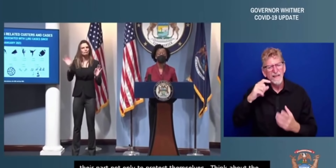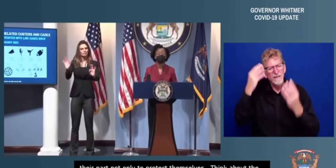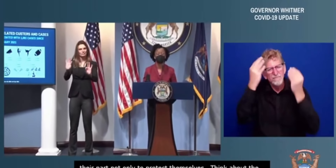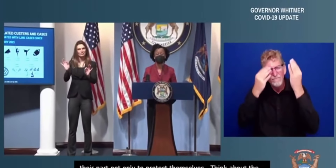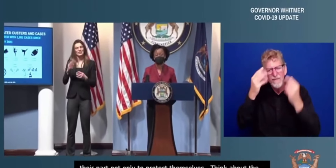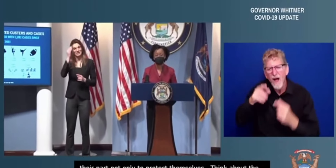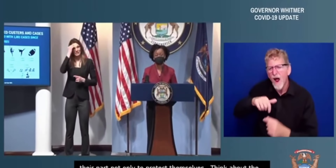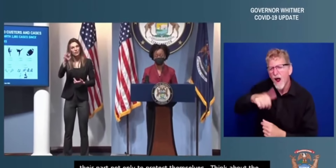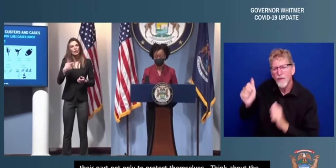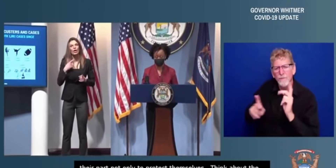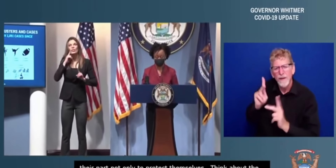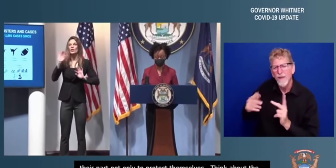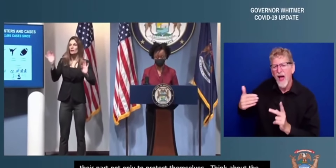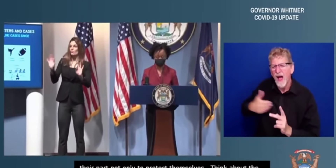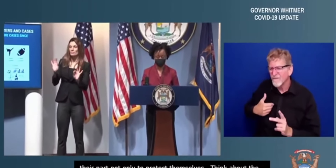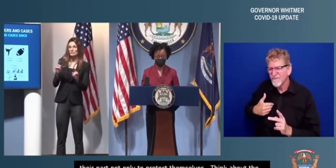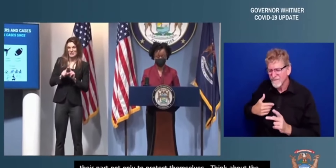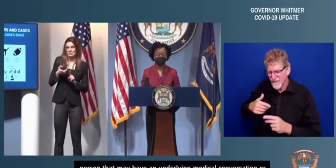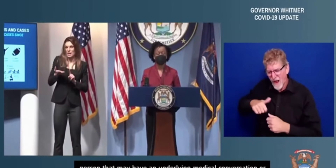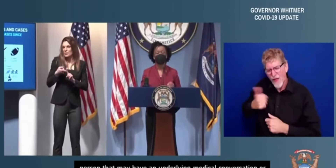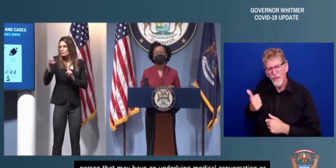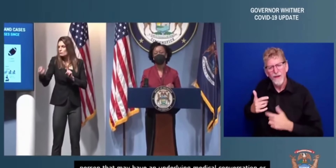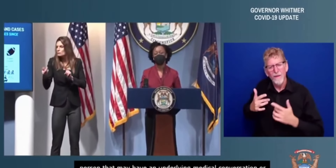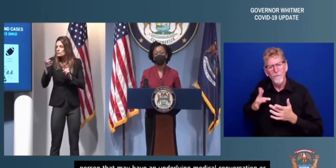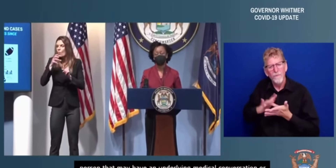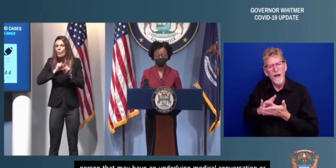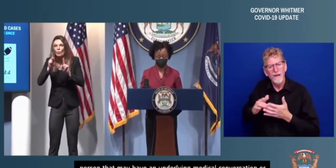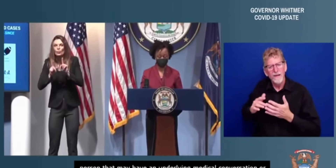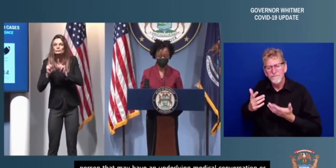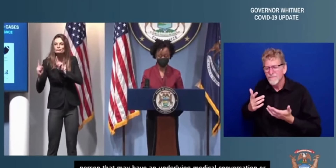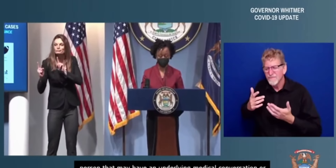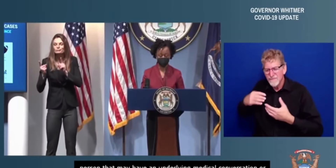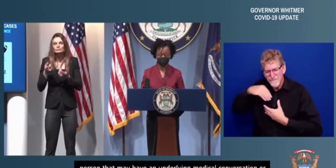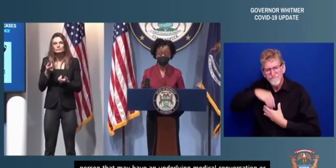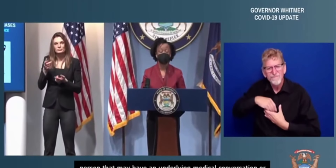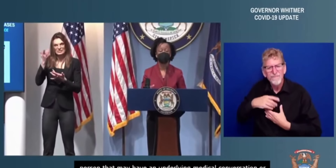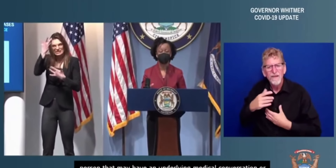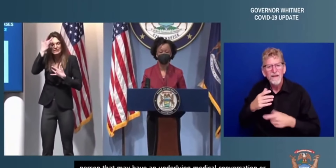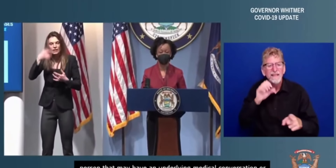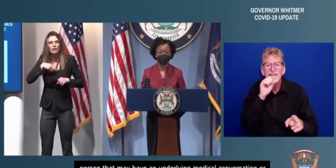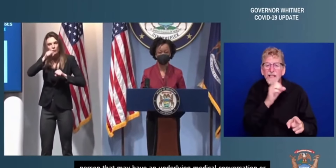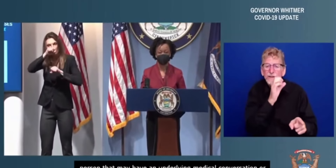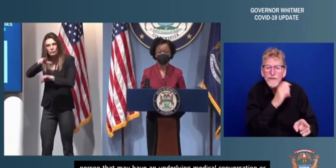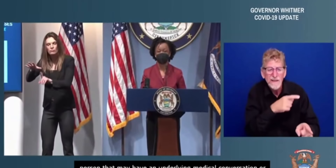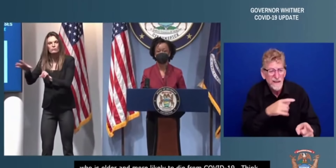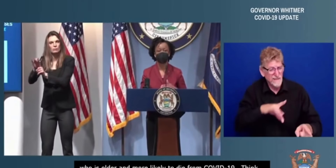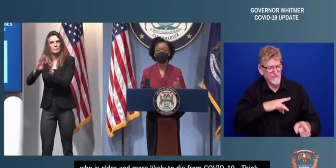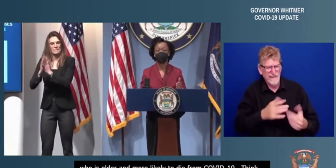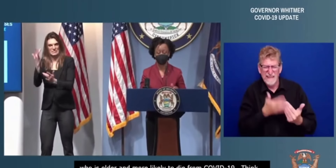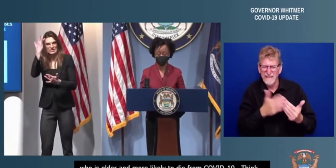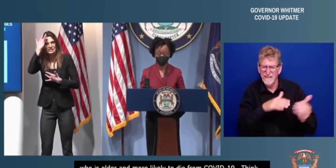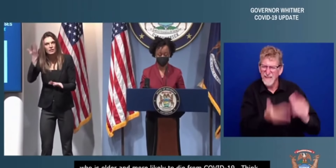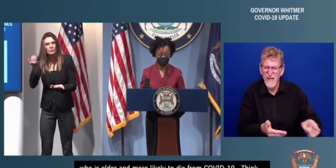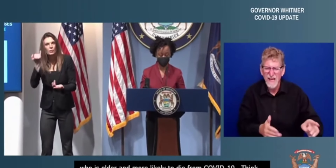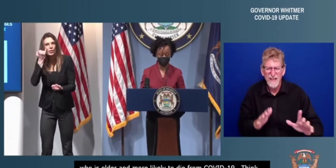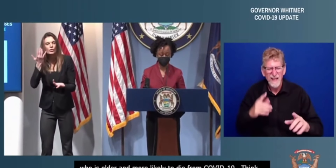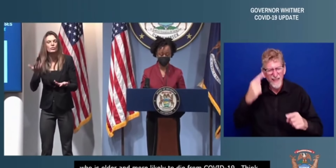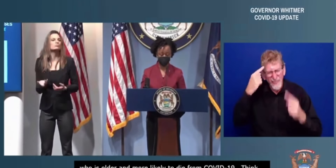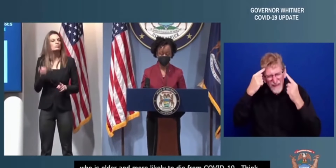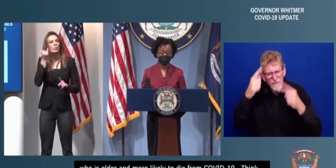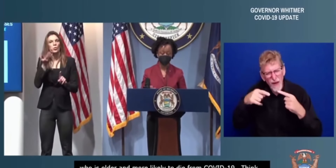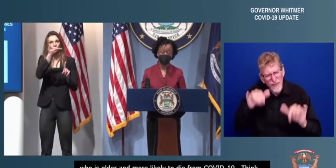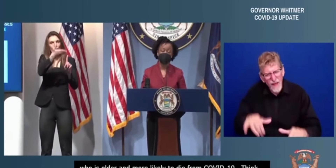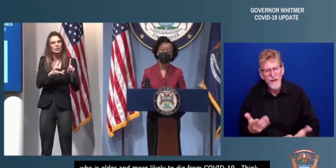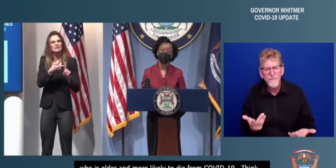and is more likely to die from COVID-19. Think about the person who may need to have a surgery or seek emergency